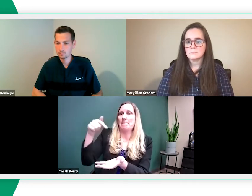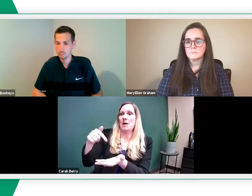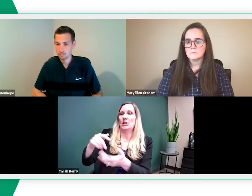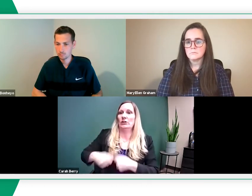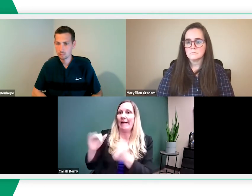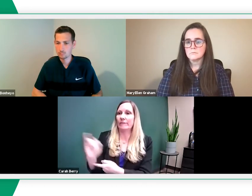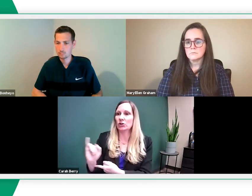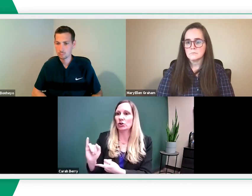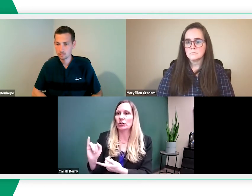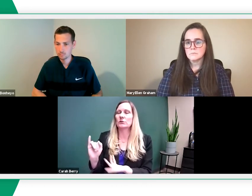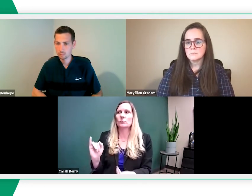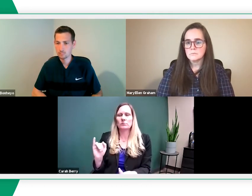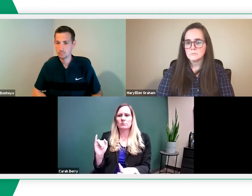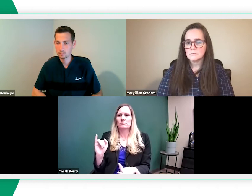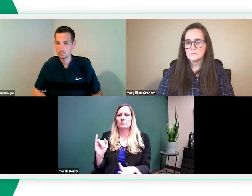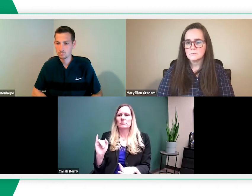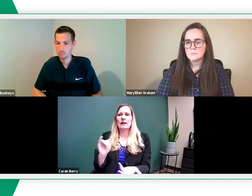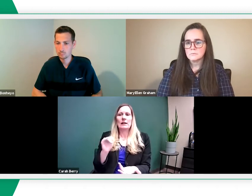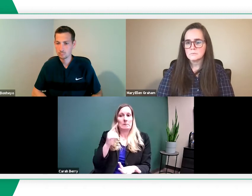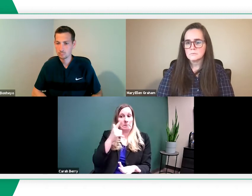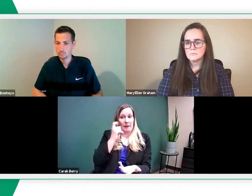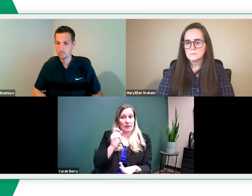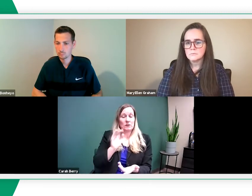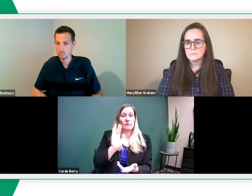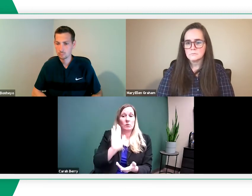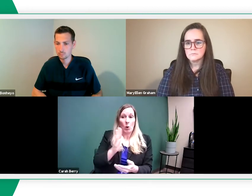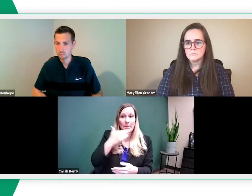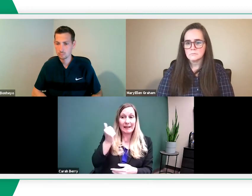have this life insurance and you must have this amount of life insurance,